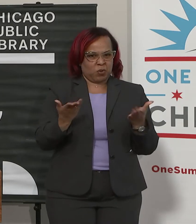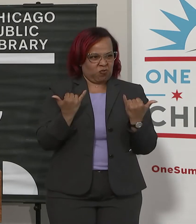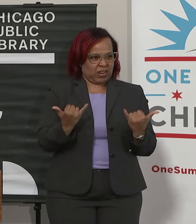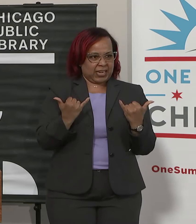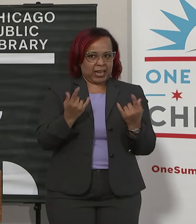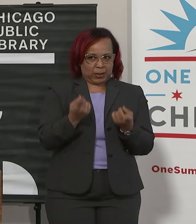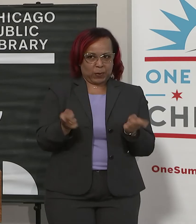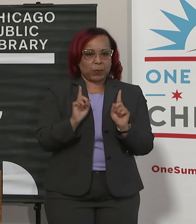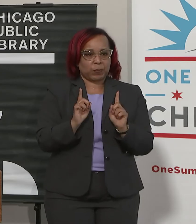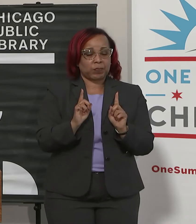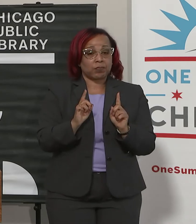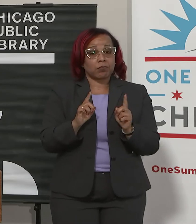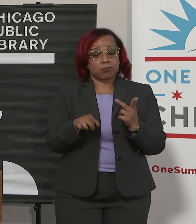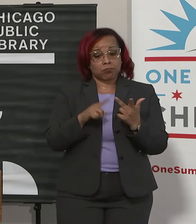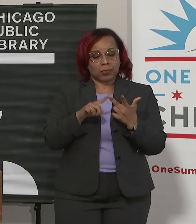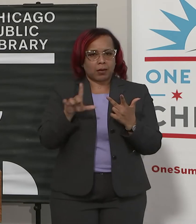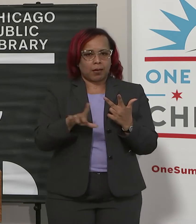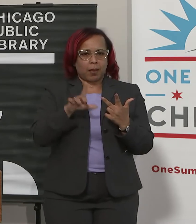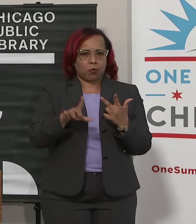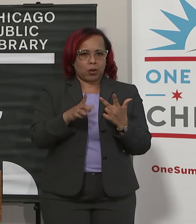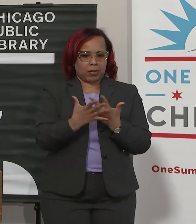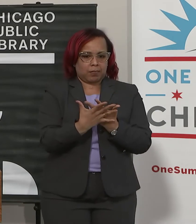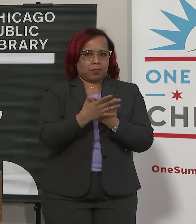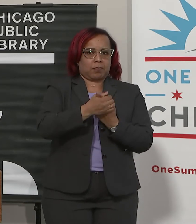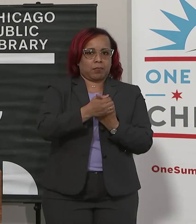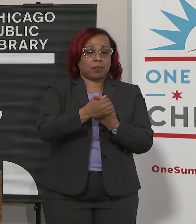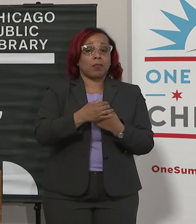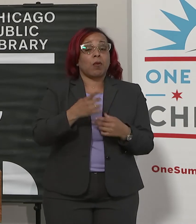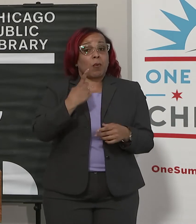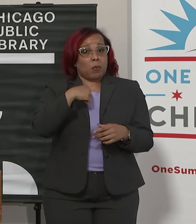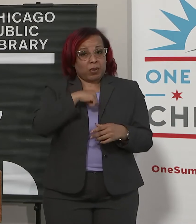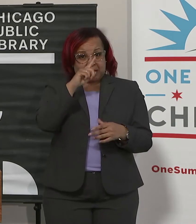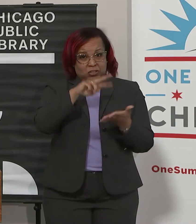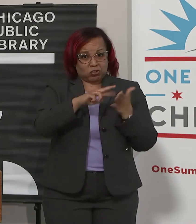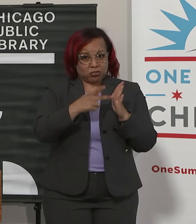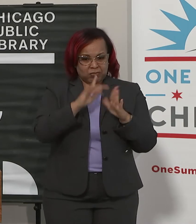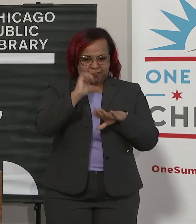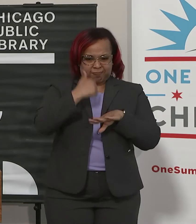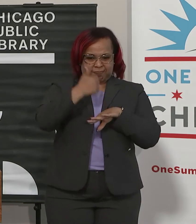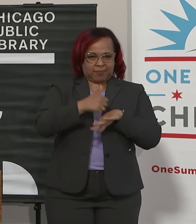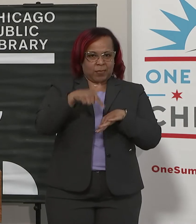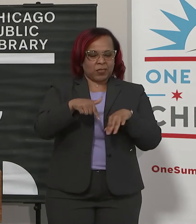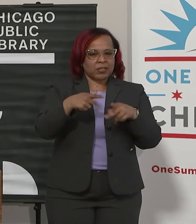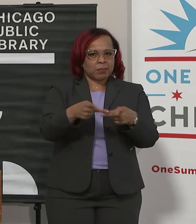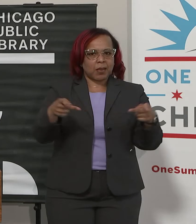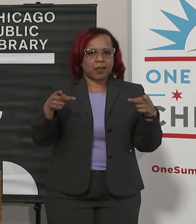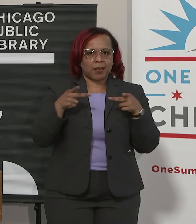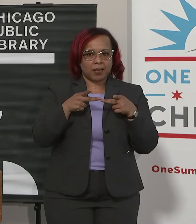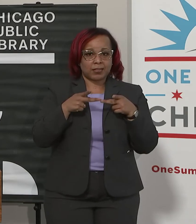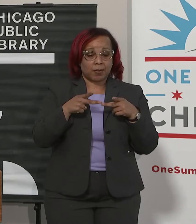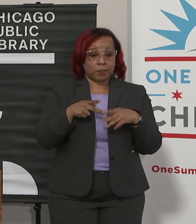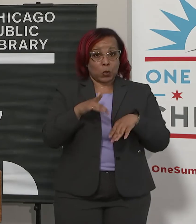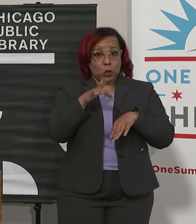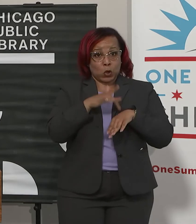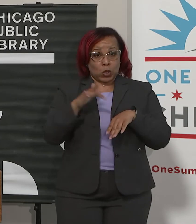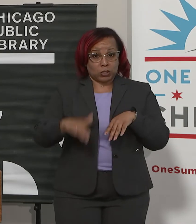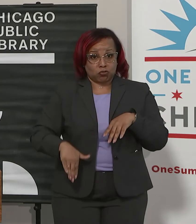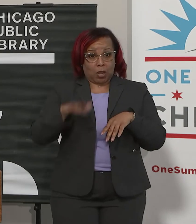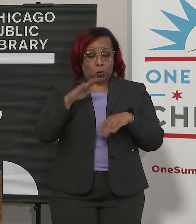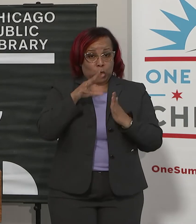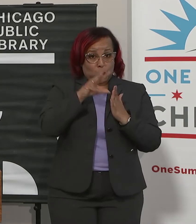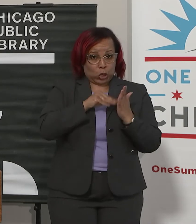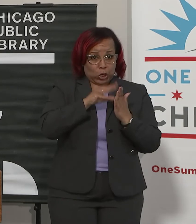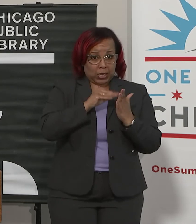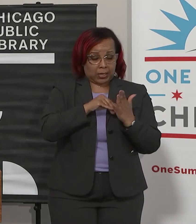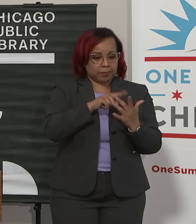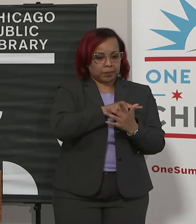now, and a library. We intentionally created a space that links early childhood learning